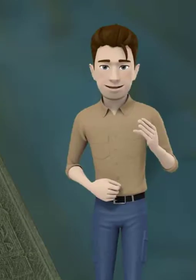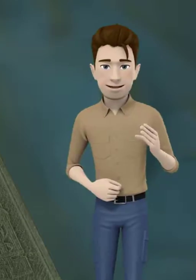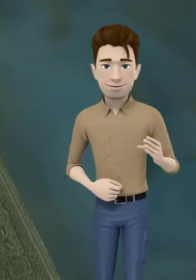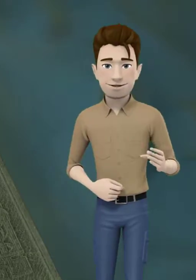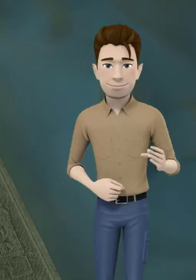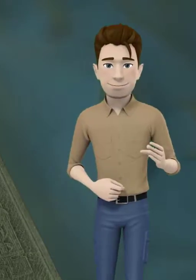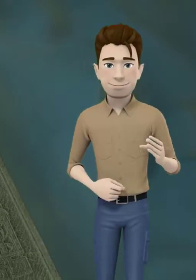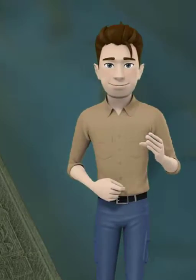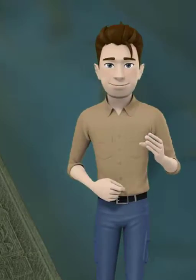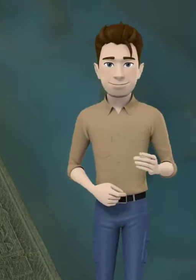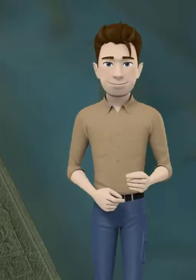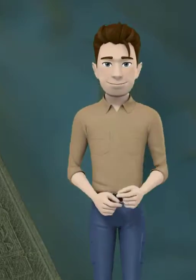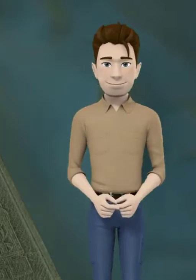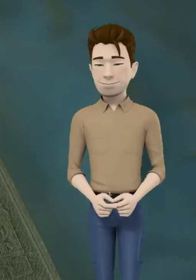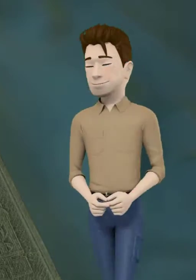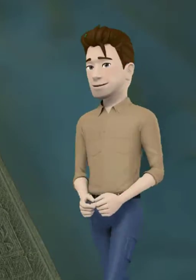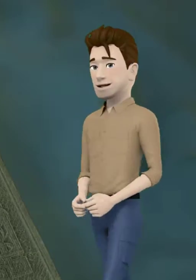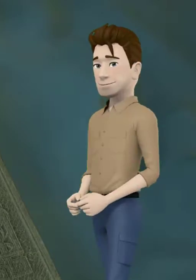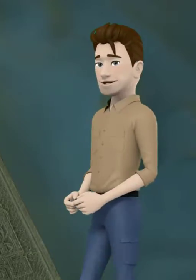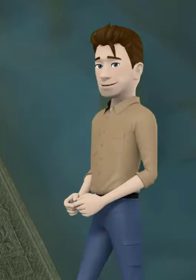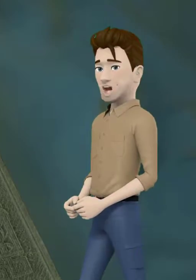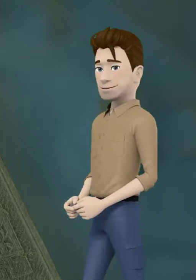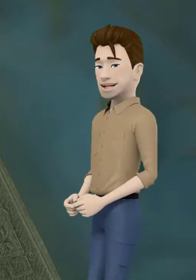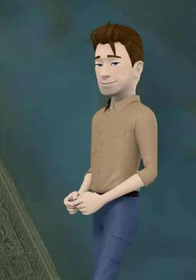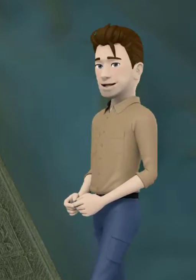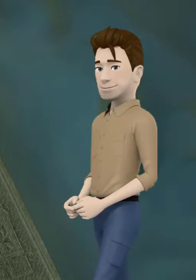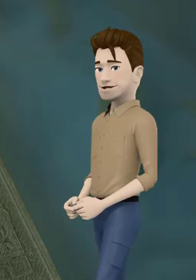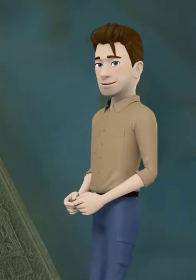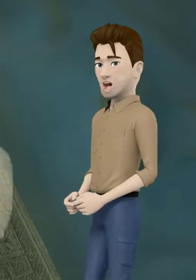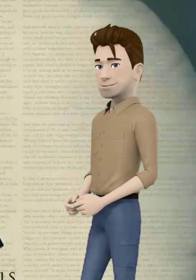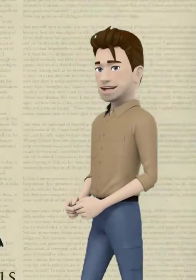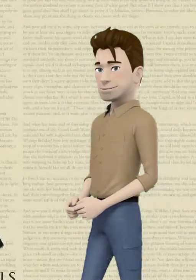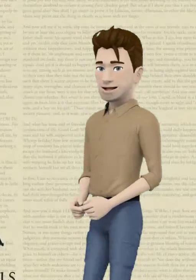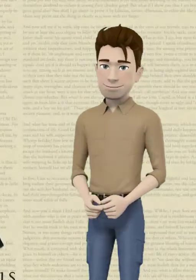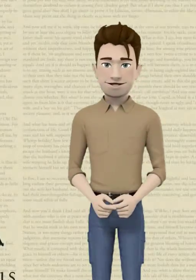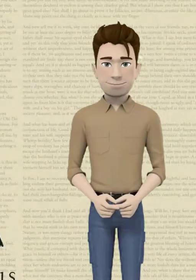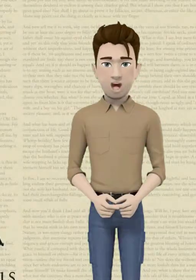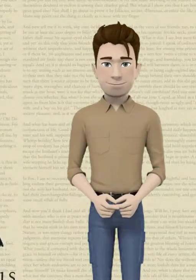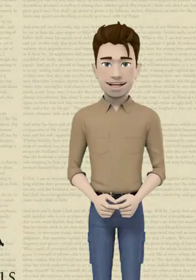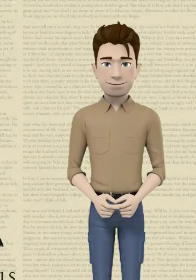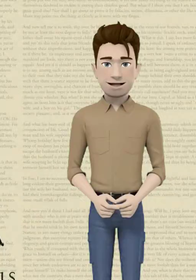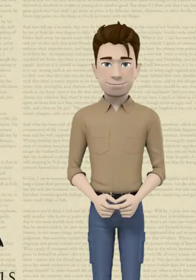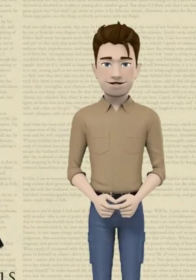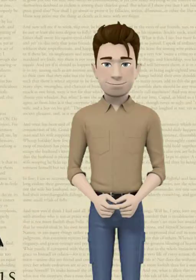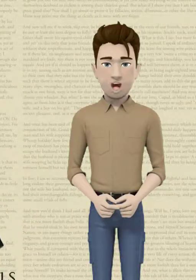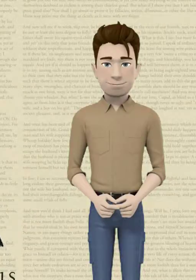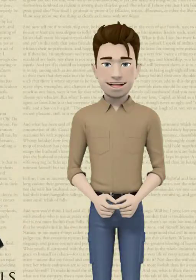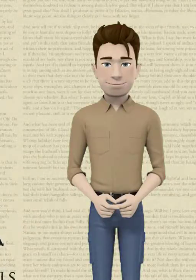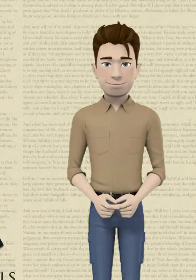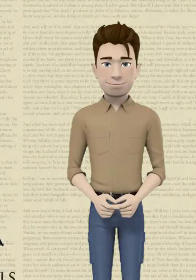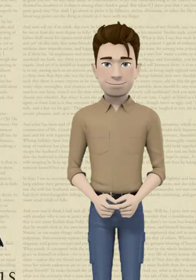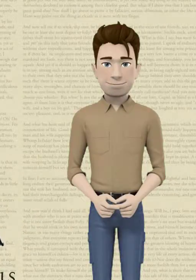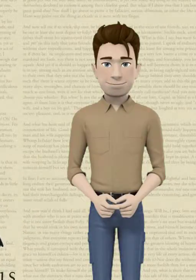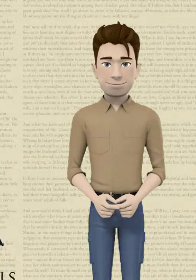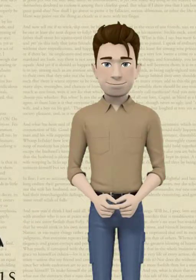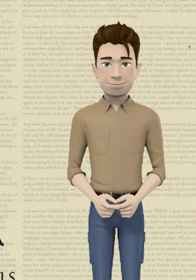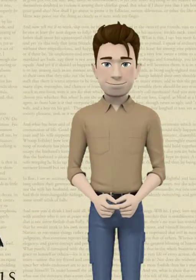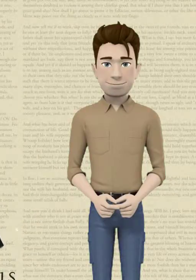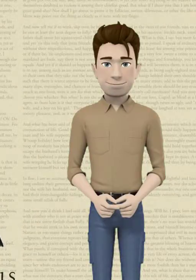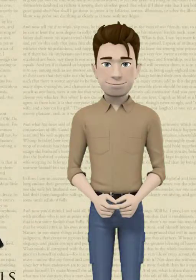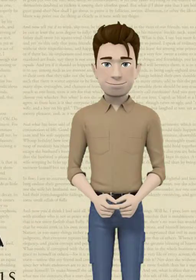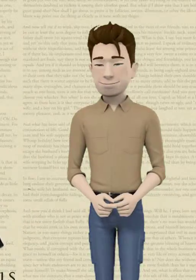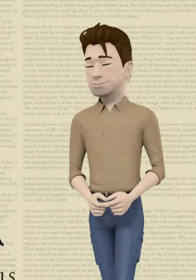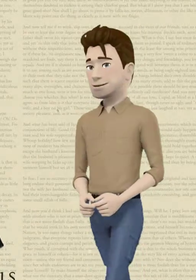Dutch scholar and philosopher Erasmus. In its pages, Erasmus advances a hugely liberating argument. In a